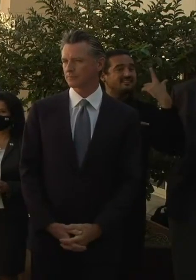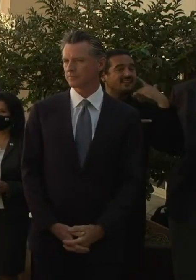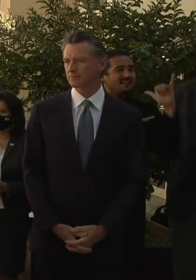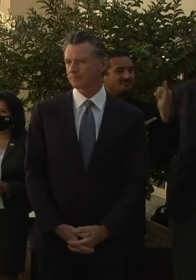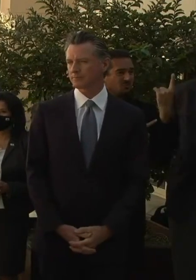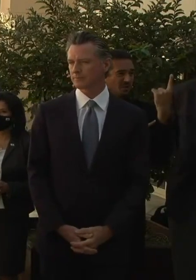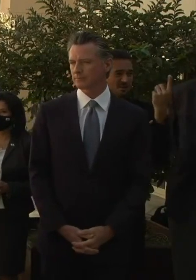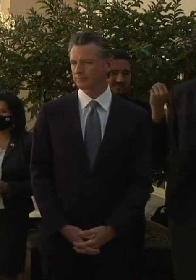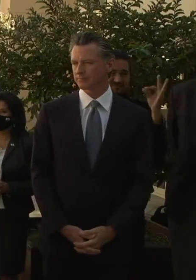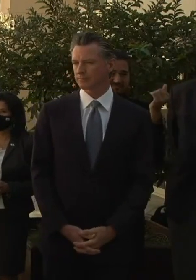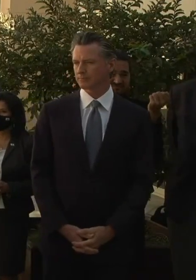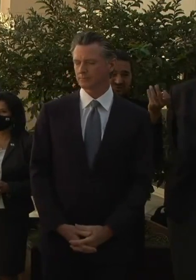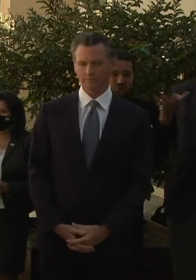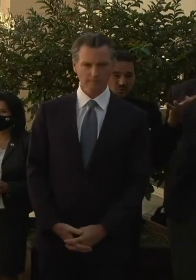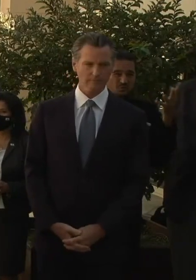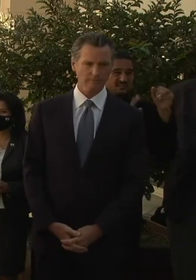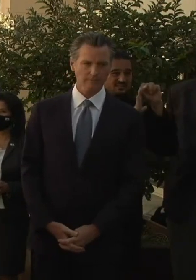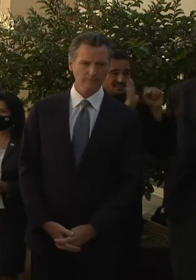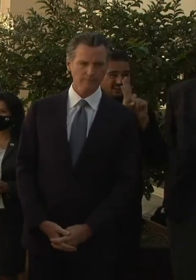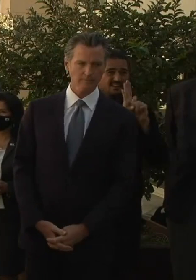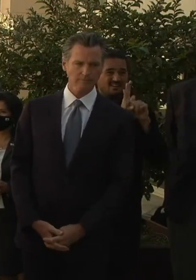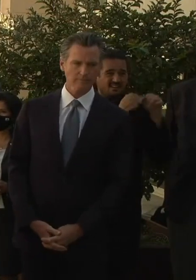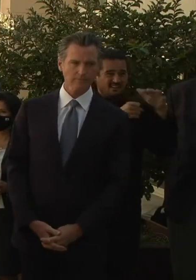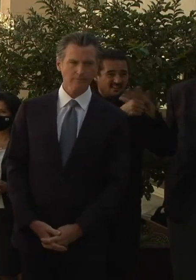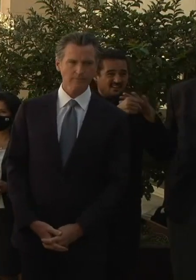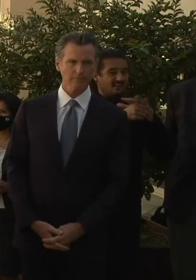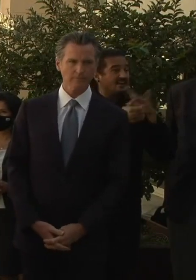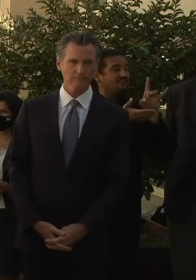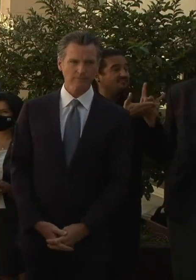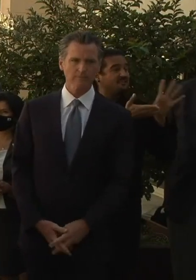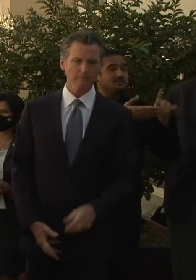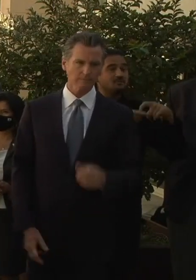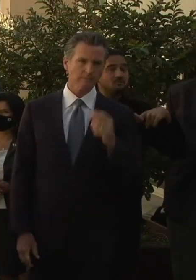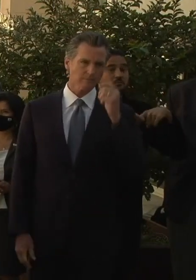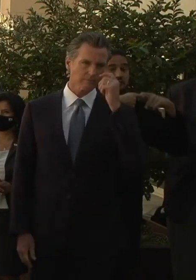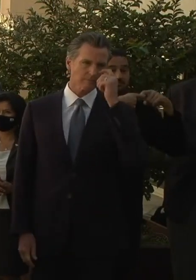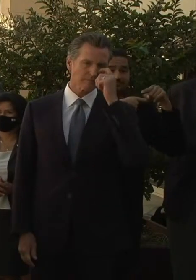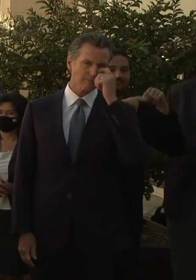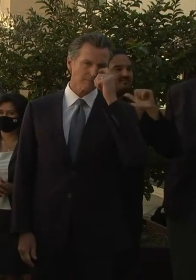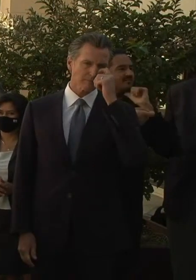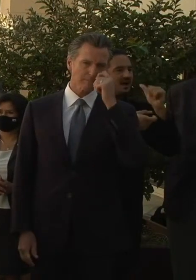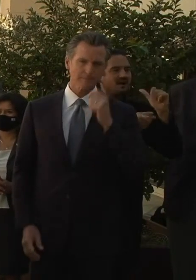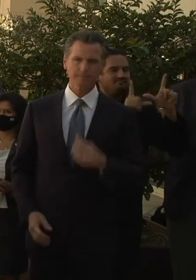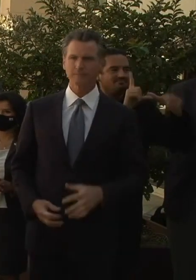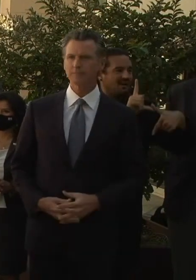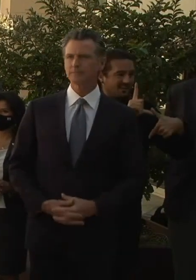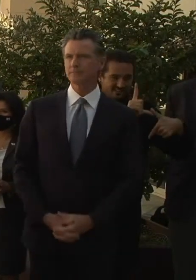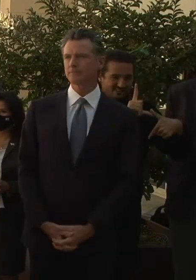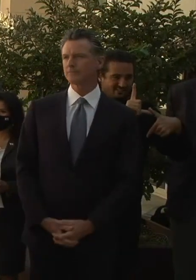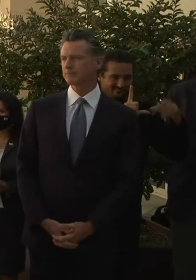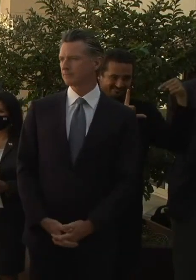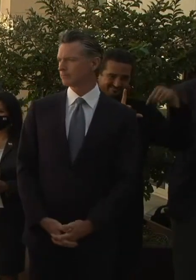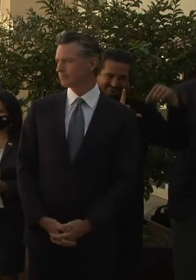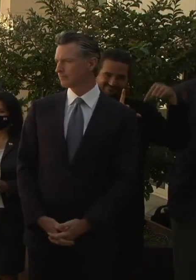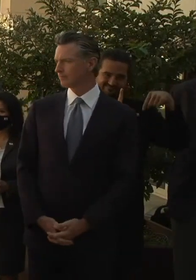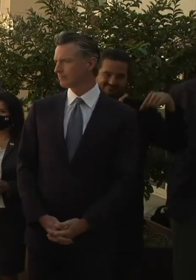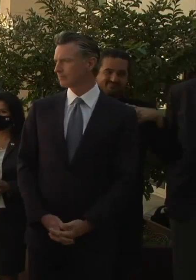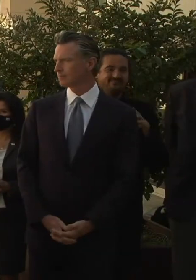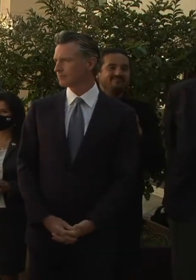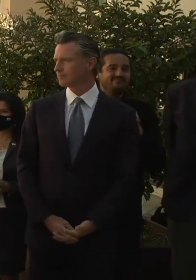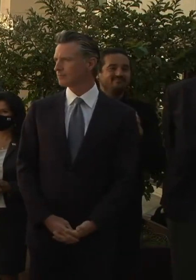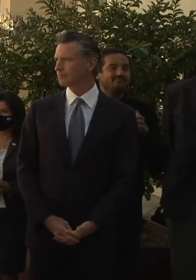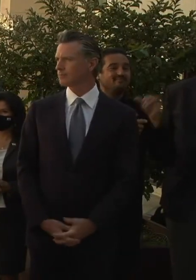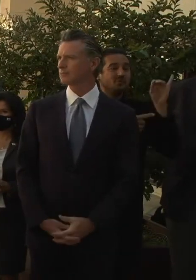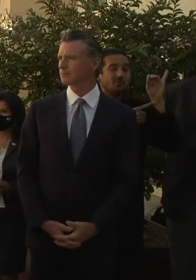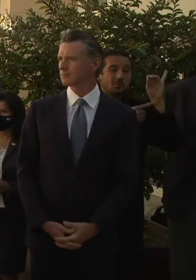jurisdictions where the eviction moratorium is not expiring. The way in which Oakland adopted its